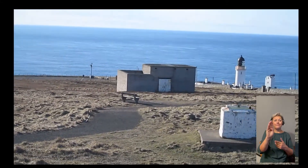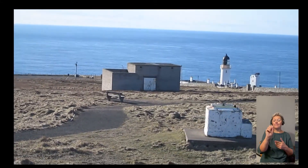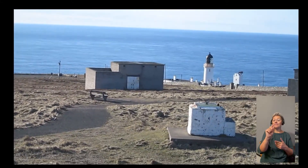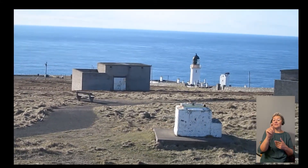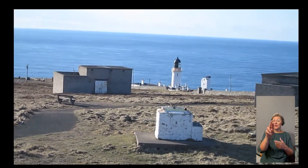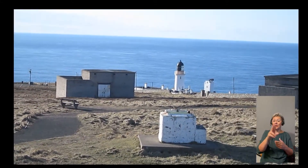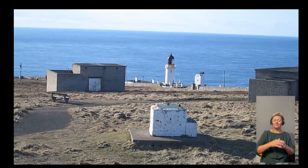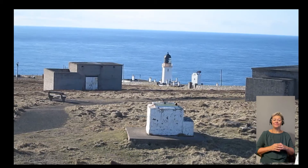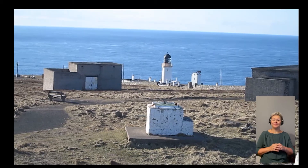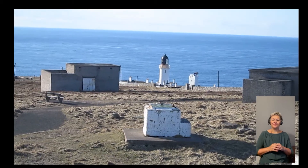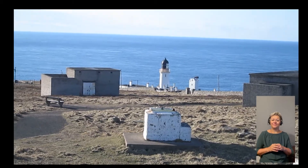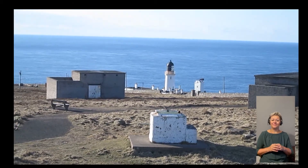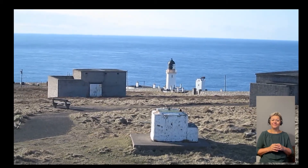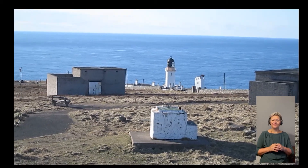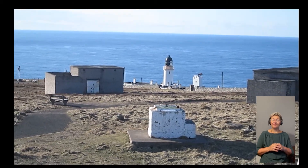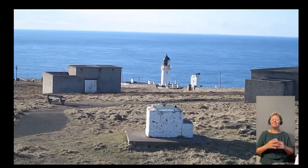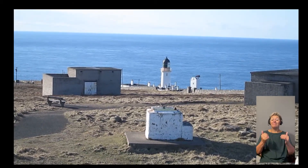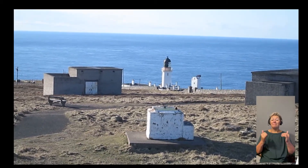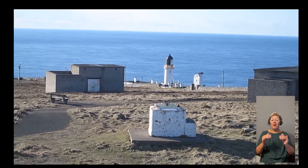And we're back round at Dunnet Head Lighthouse.